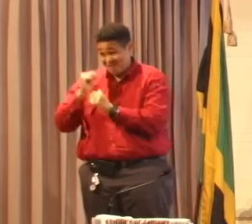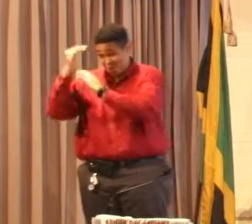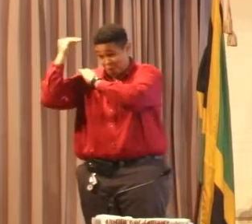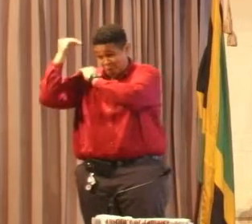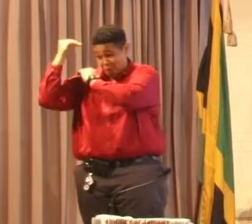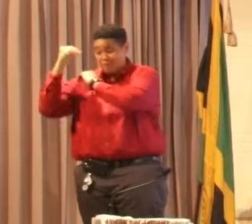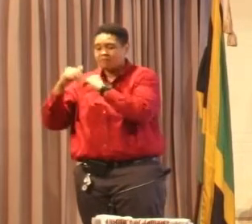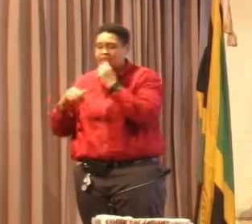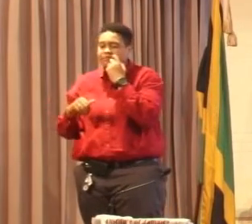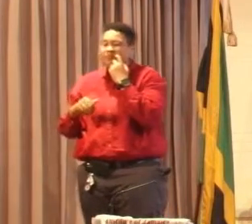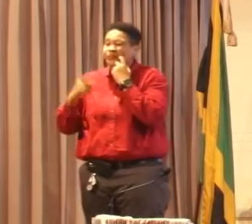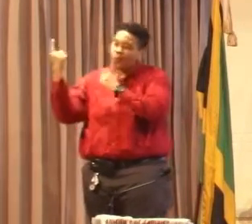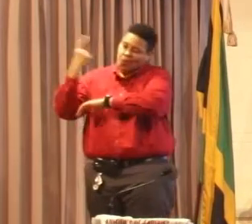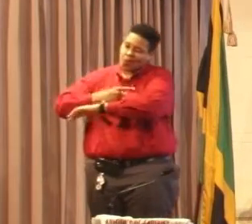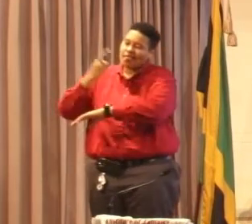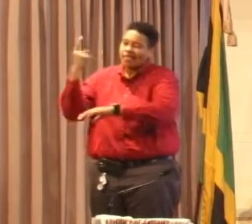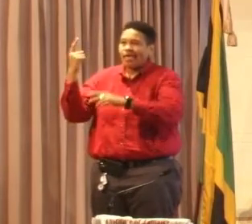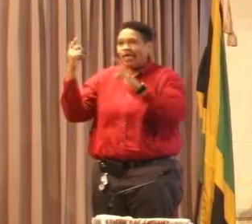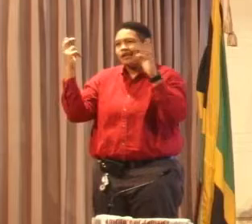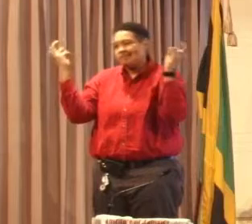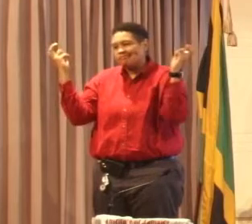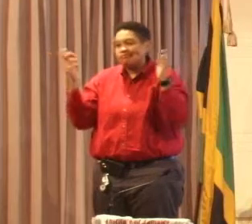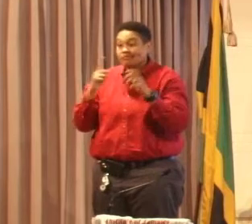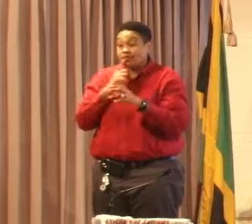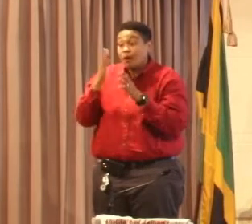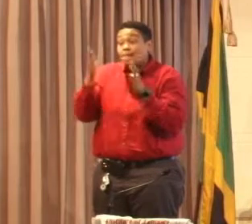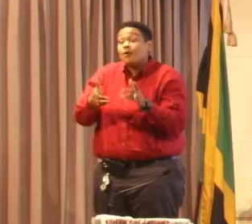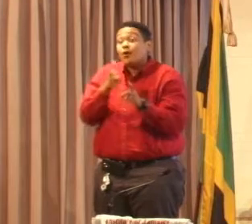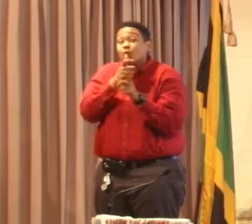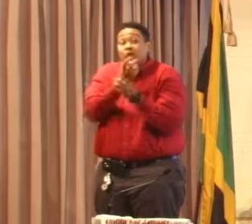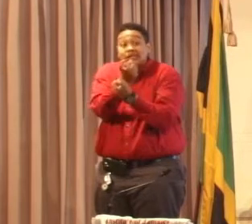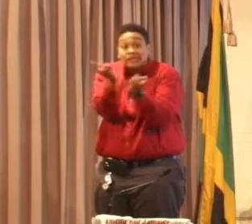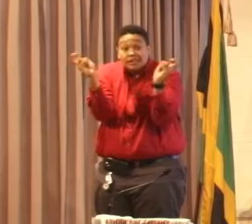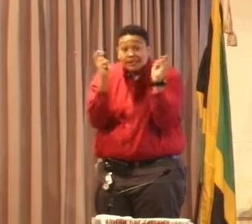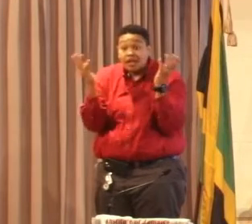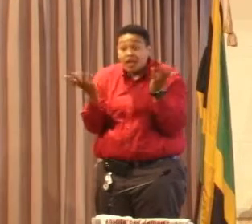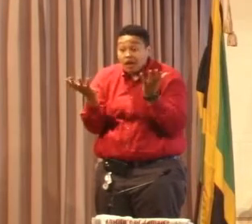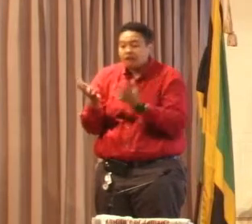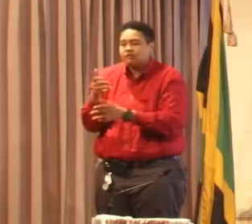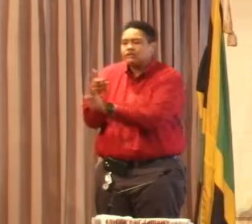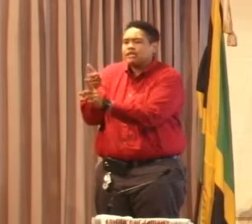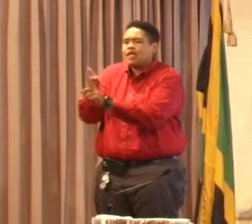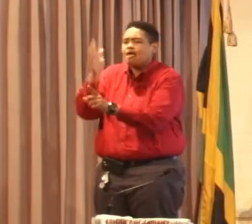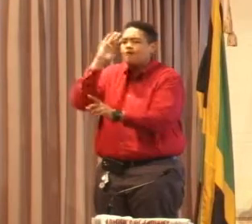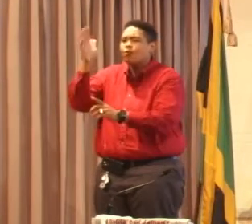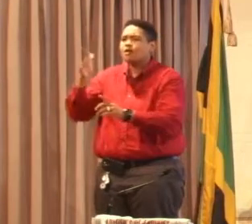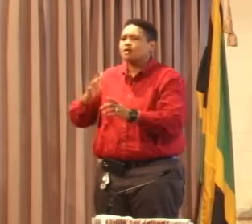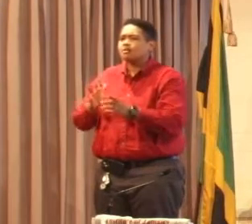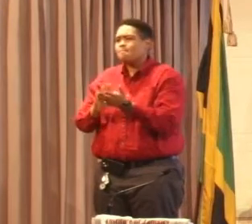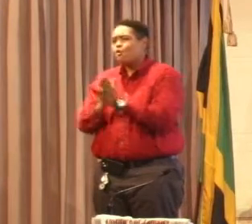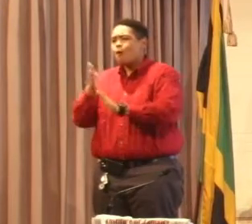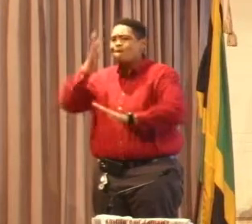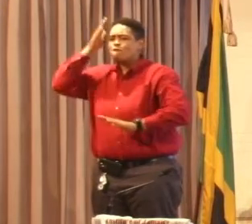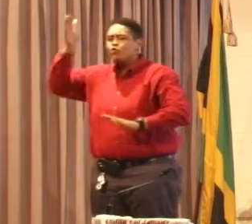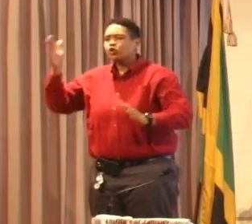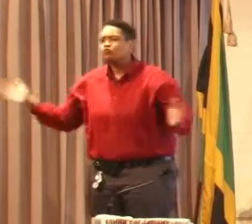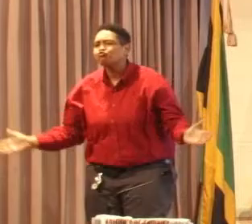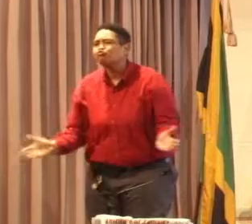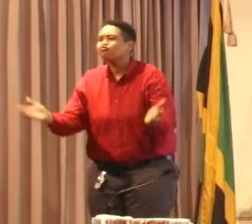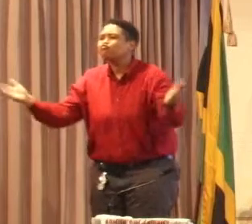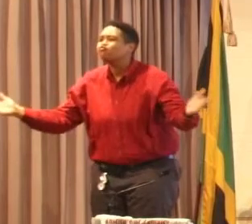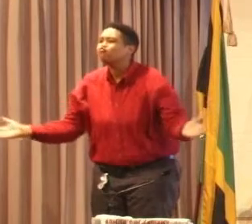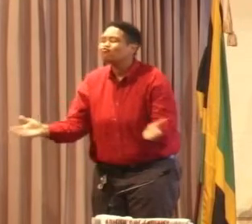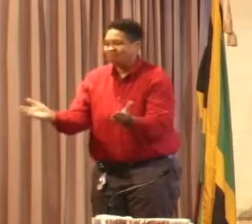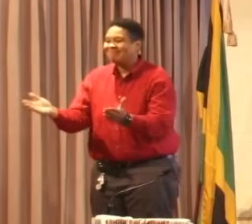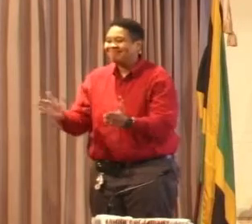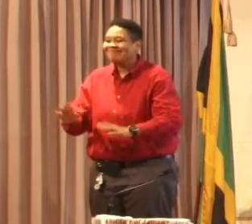hoping that one day, persons sitting in here will themselves become motivators, be able to